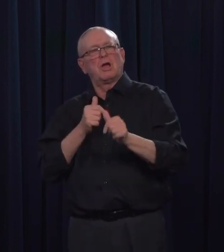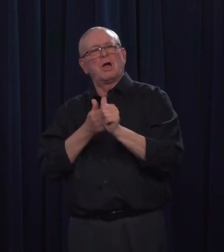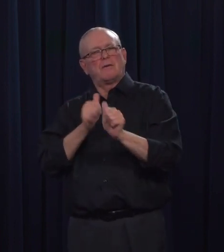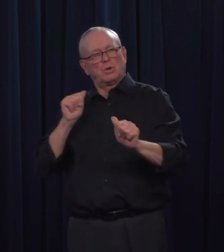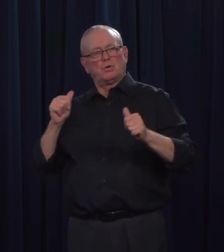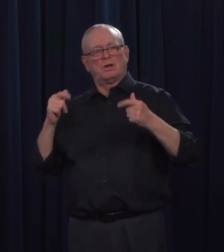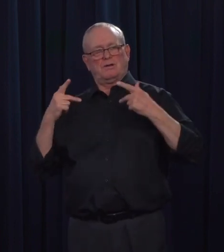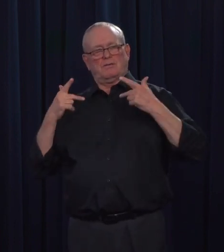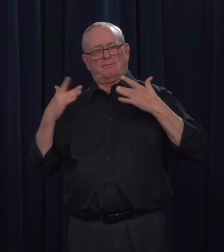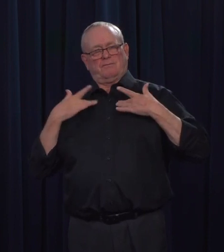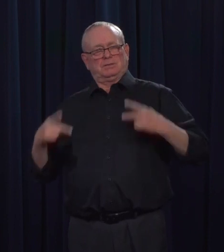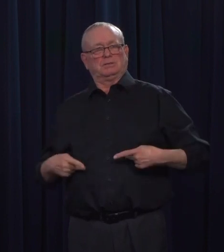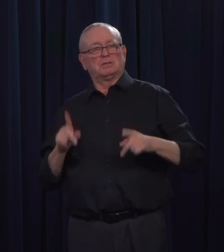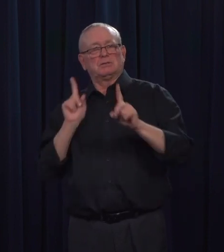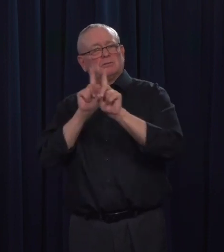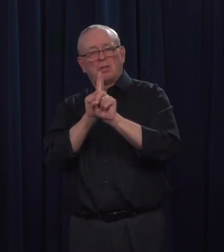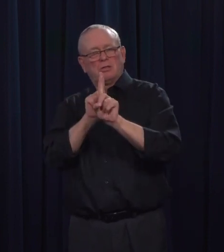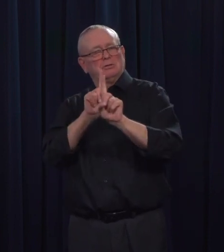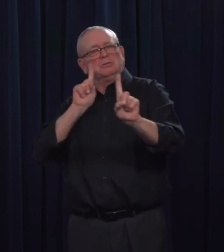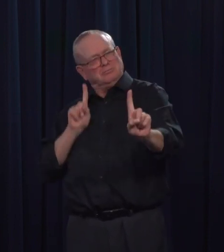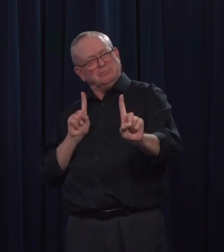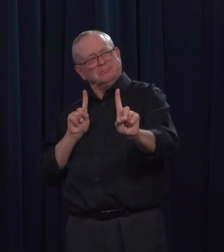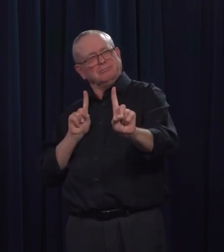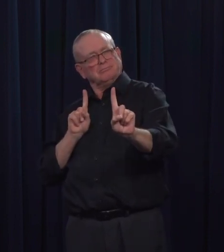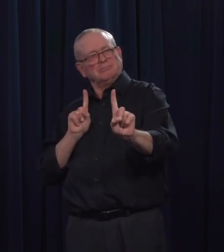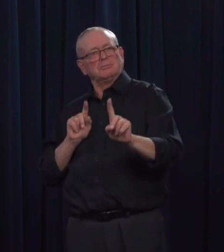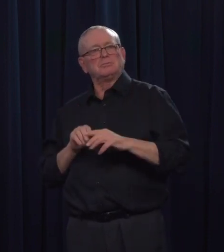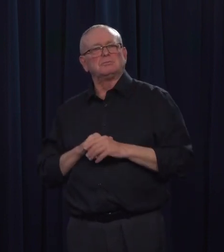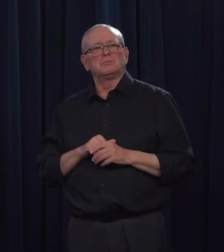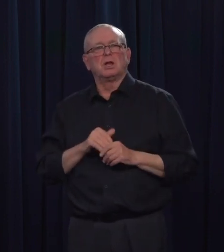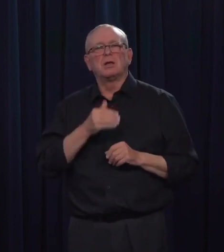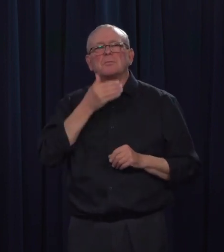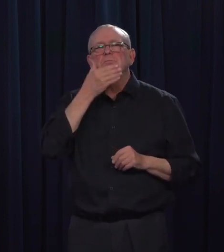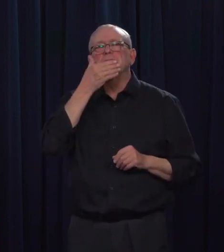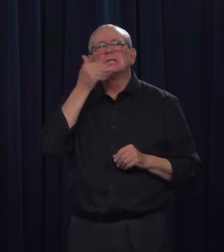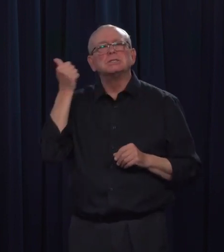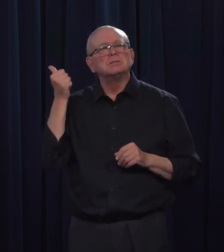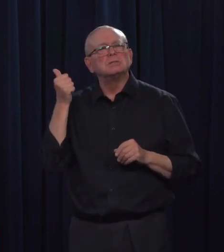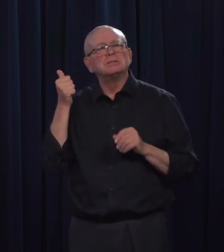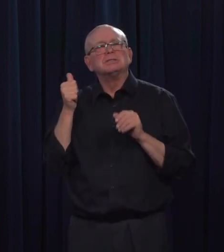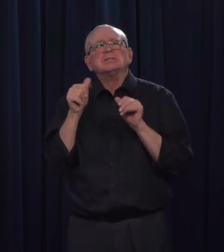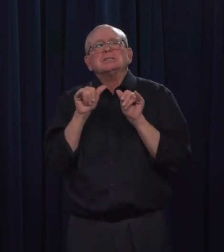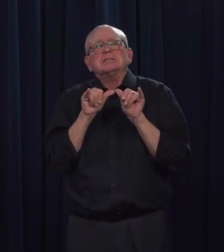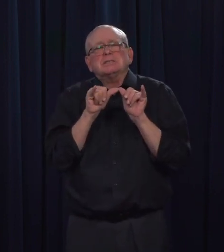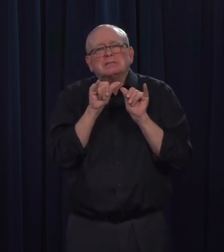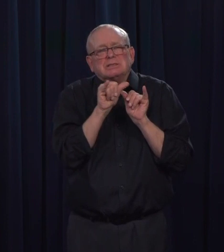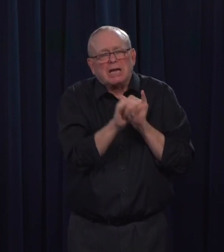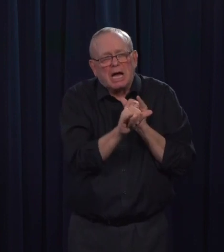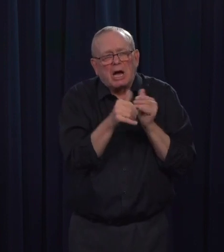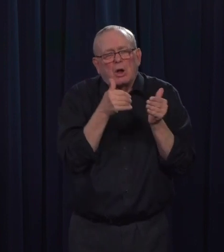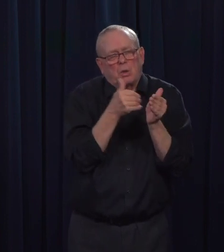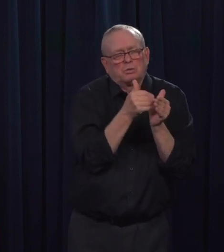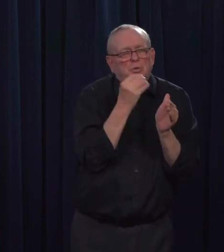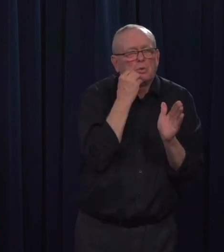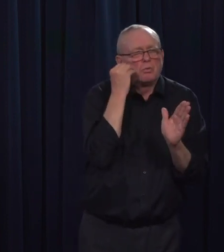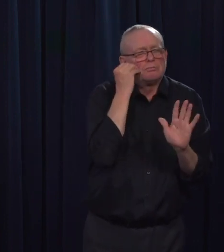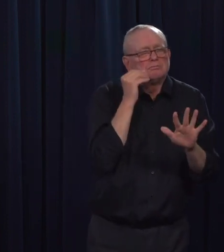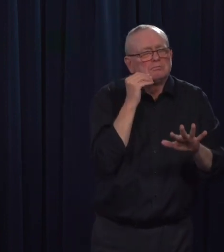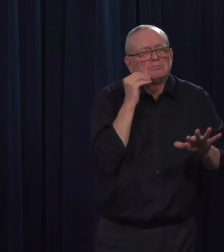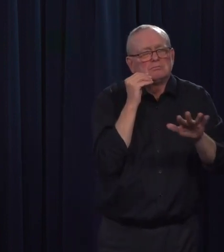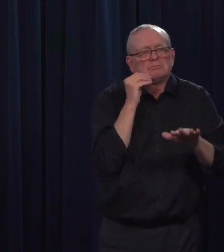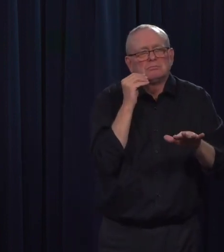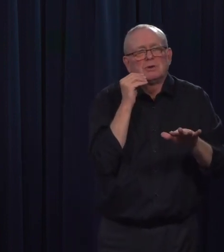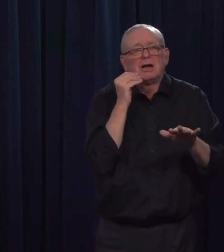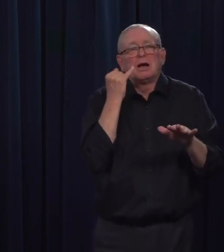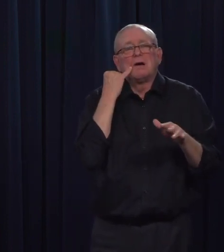But ultimately, I think the request would be that people stay relatively close to home in case they do start feeling unwell, but they can go out